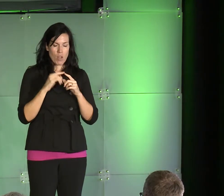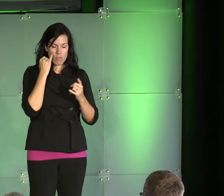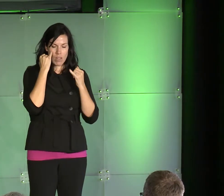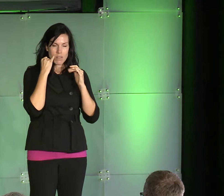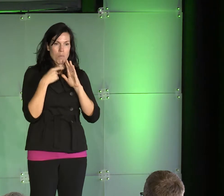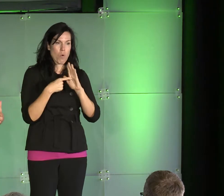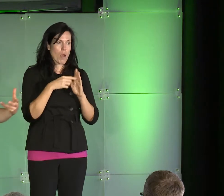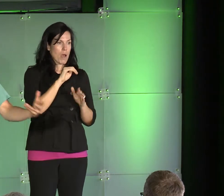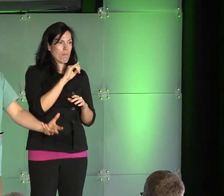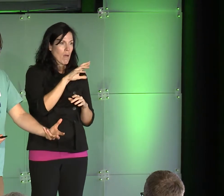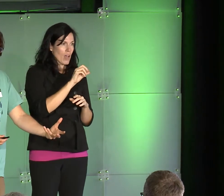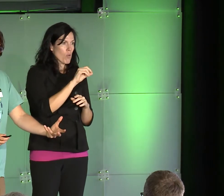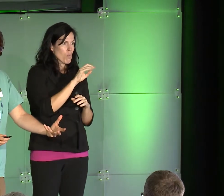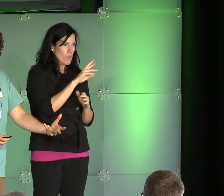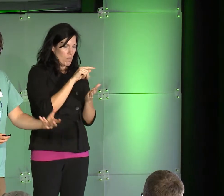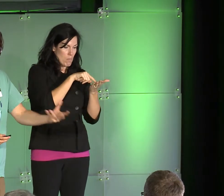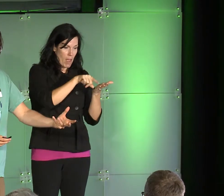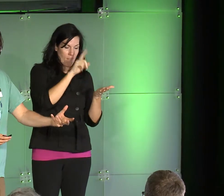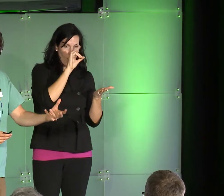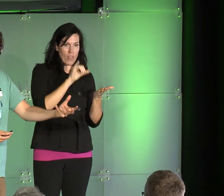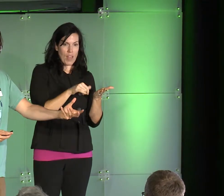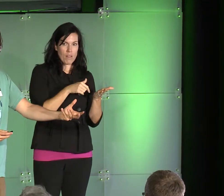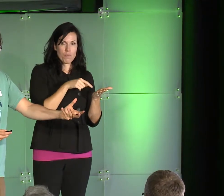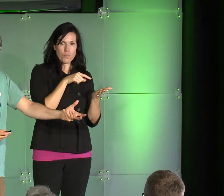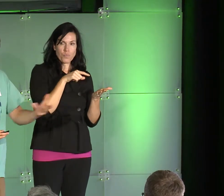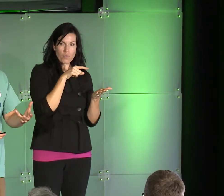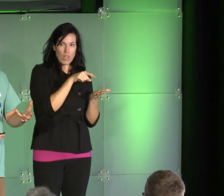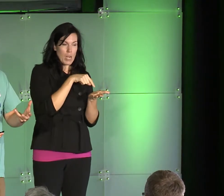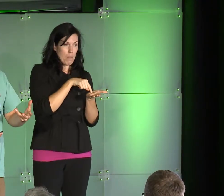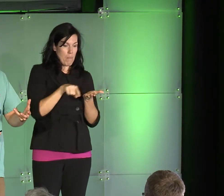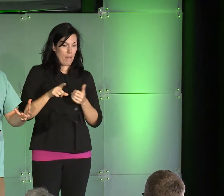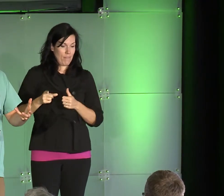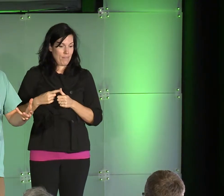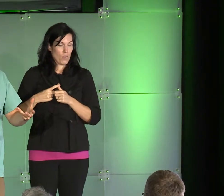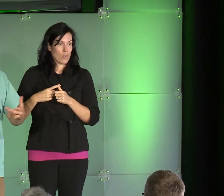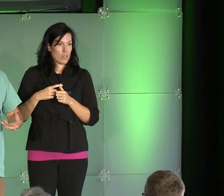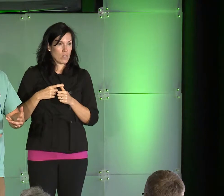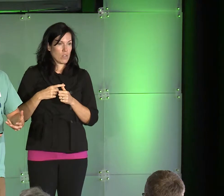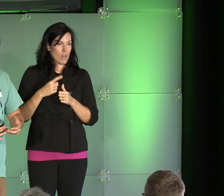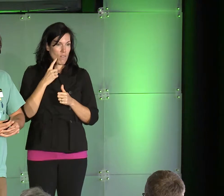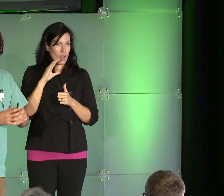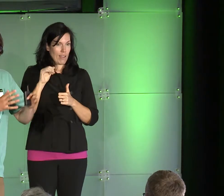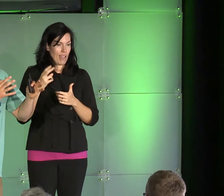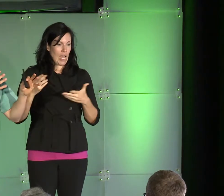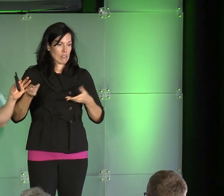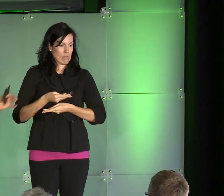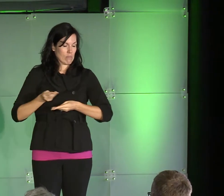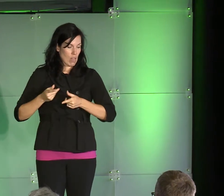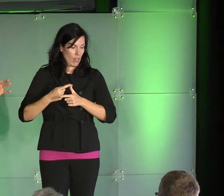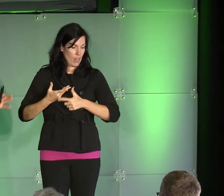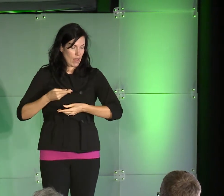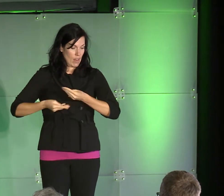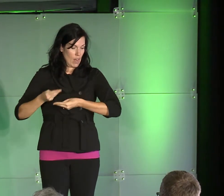get a microbrewery to pay for it, pay a fee up front to help our cash flow situation, and